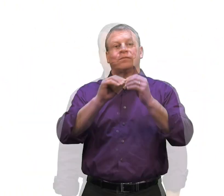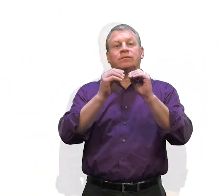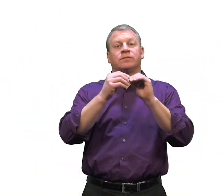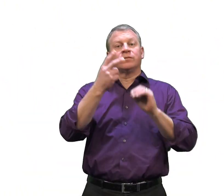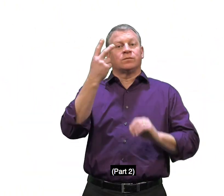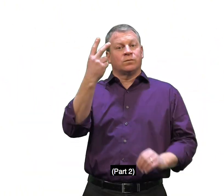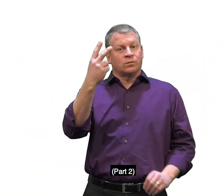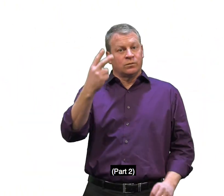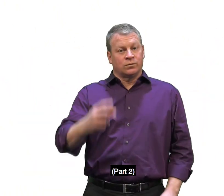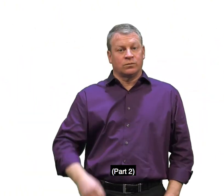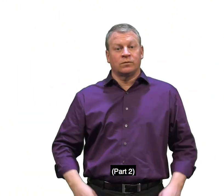Part 2.